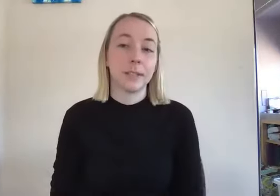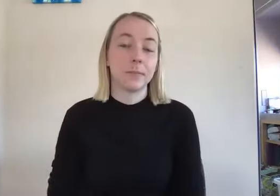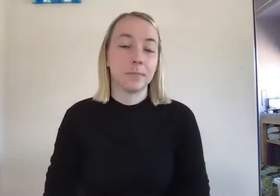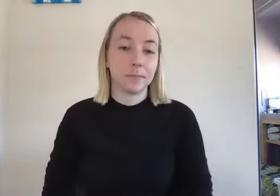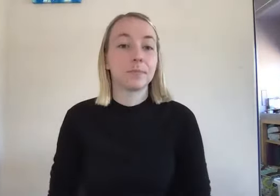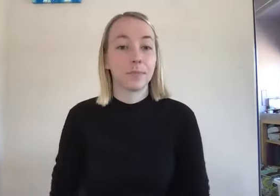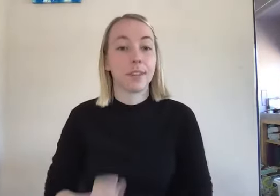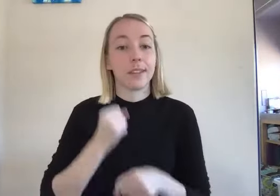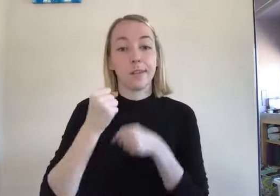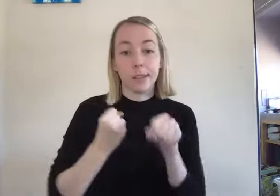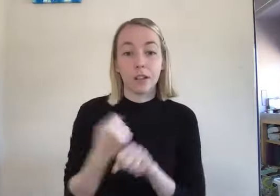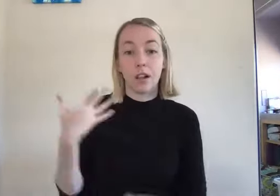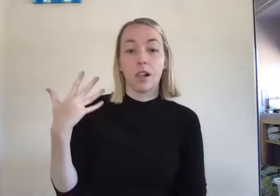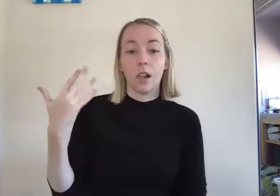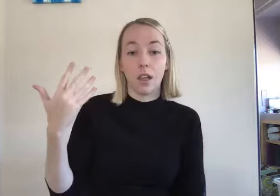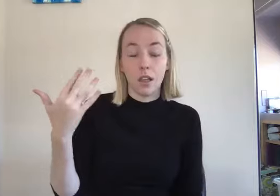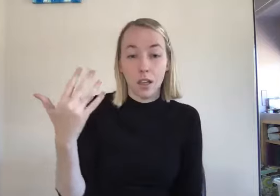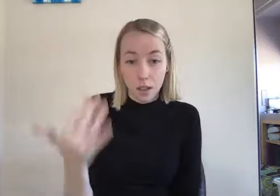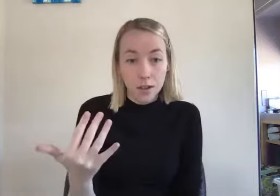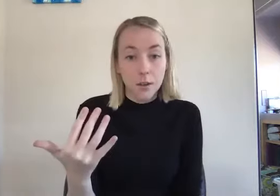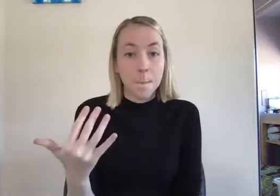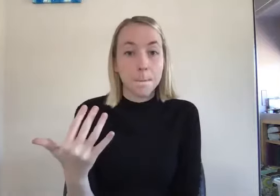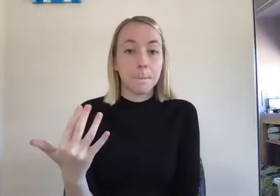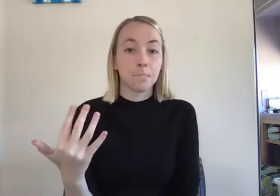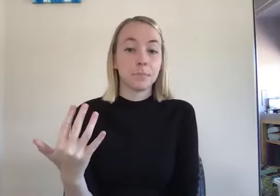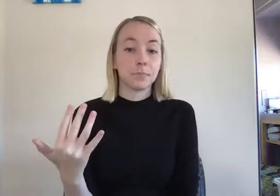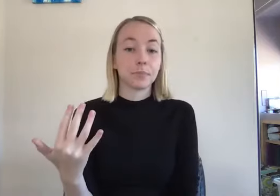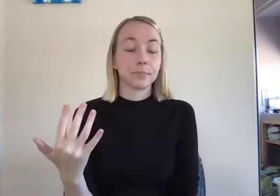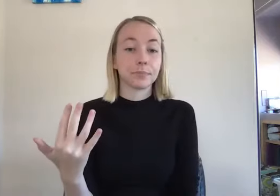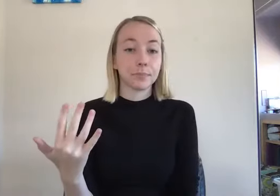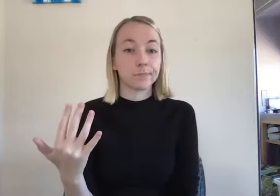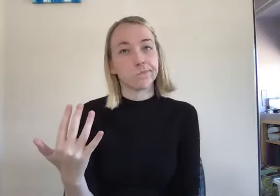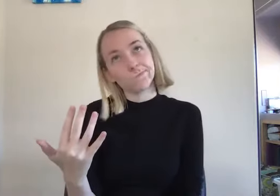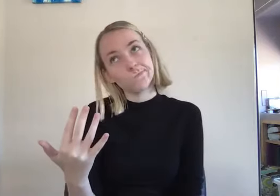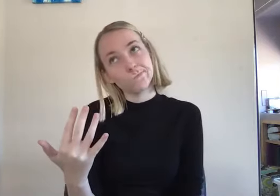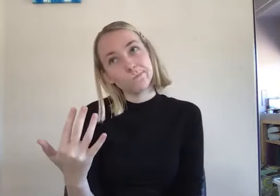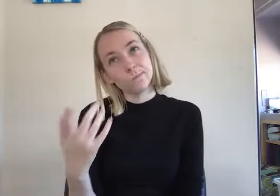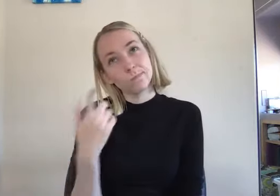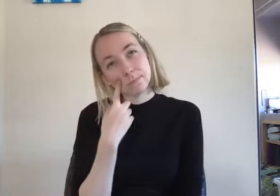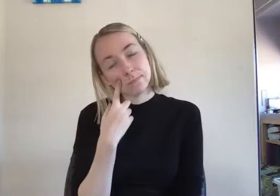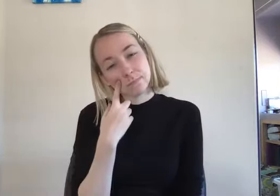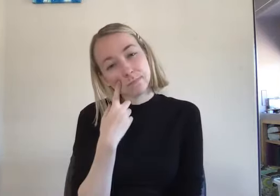wanted. So a couple of years pass, and oh my